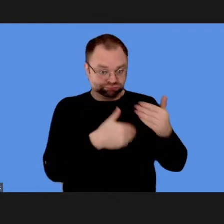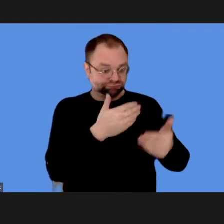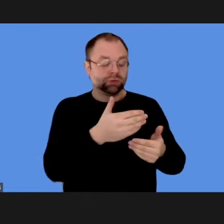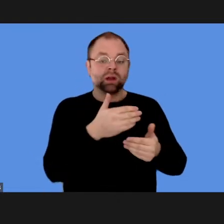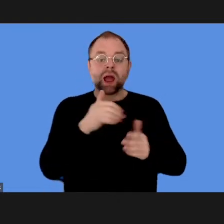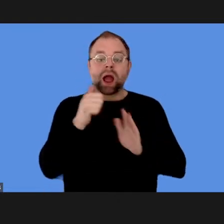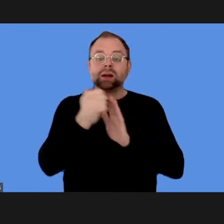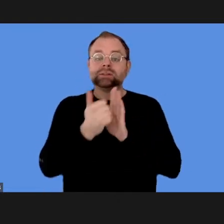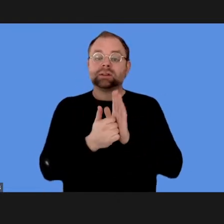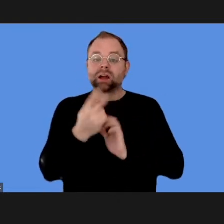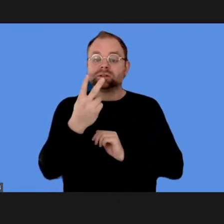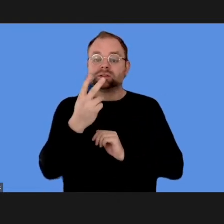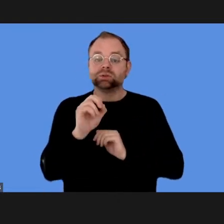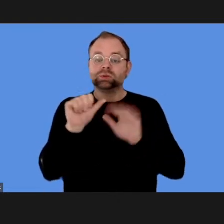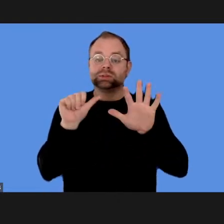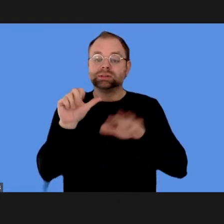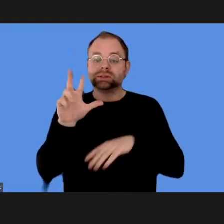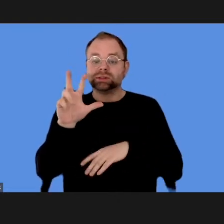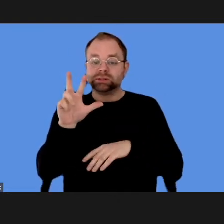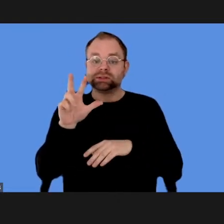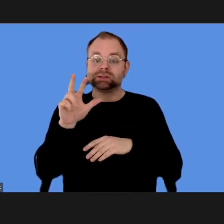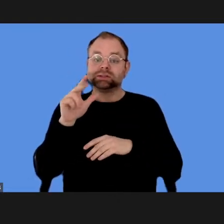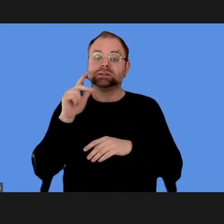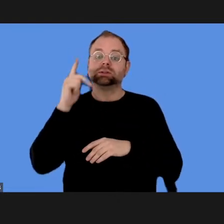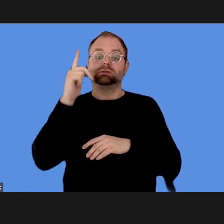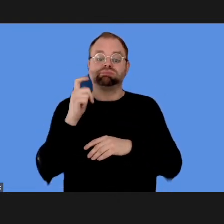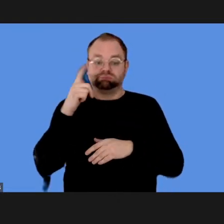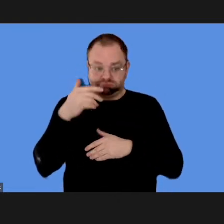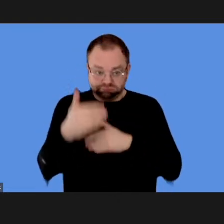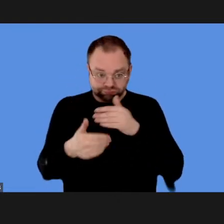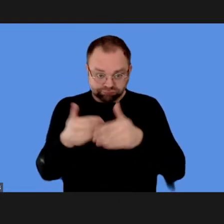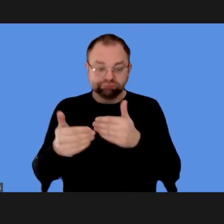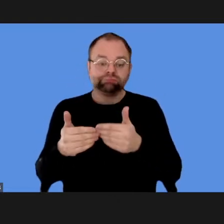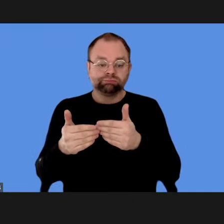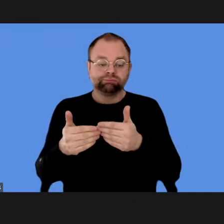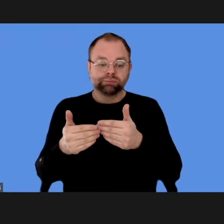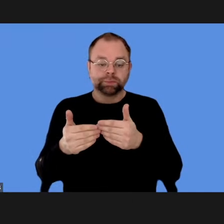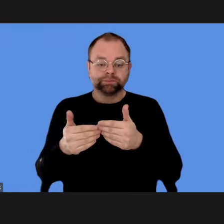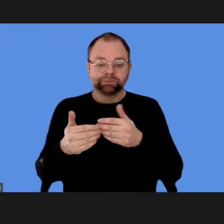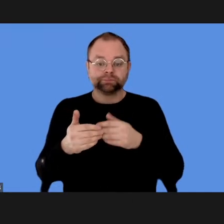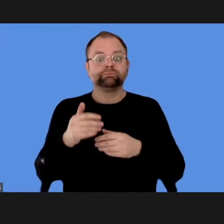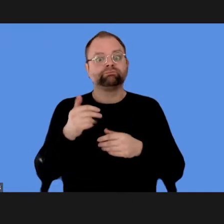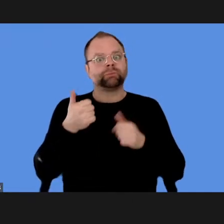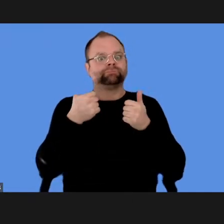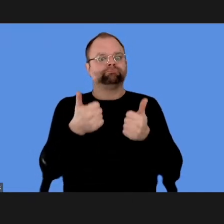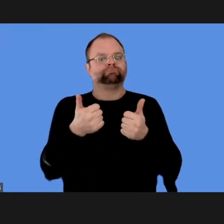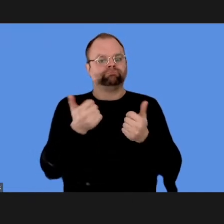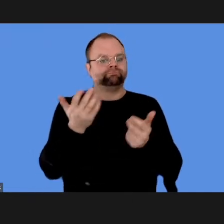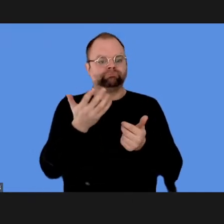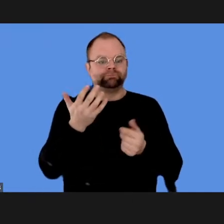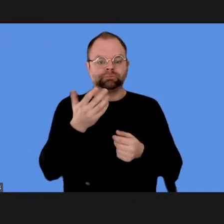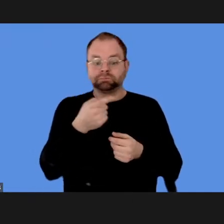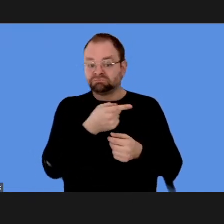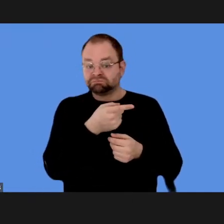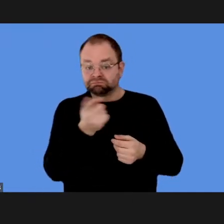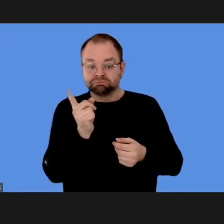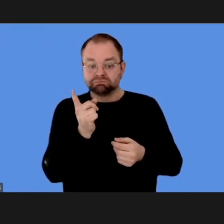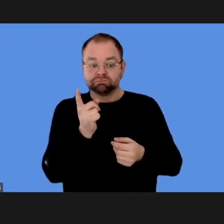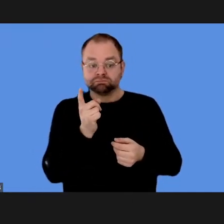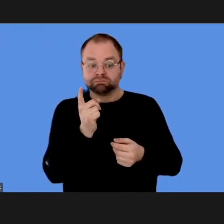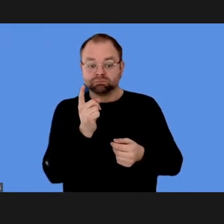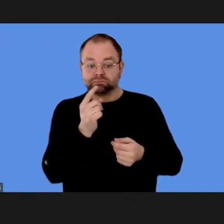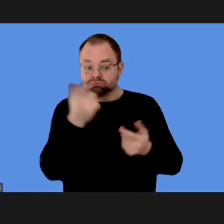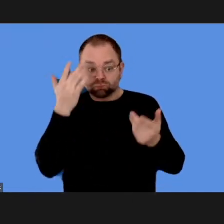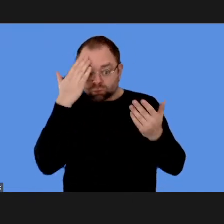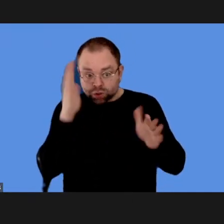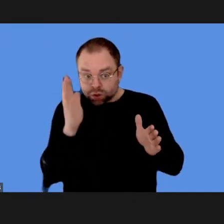it was an action plan that we came together as a global communities, assessed our